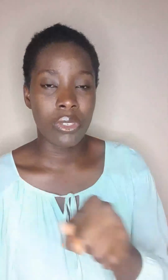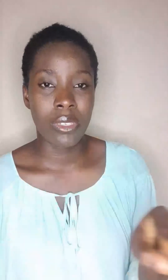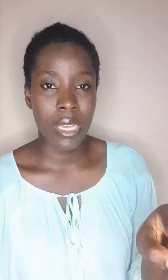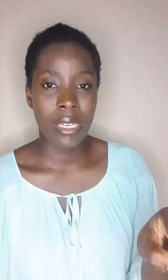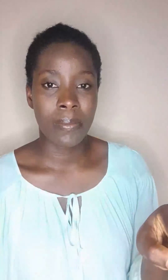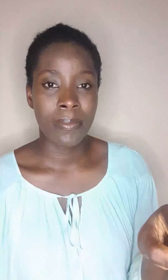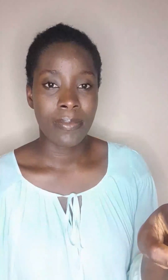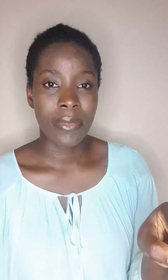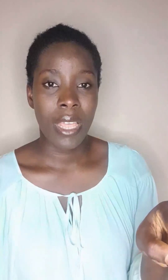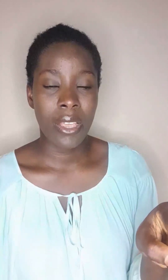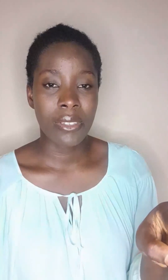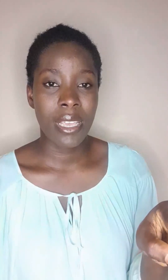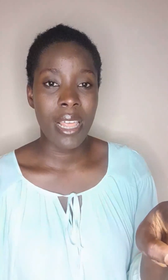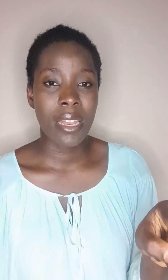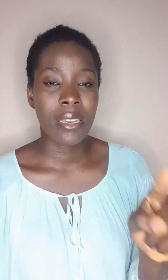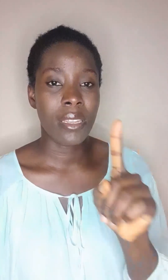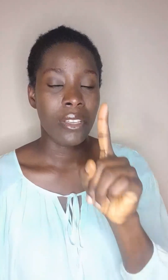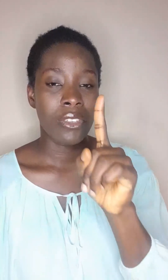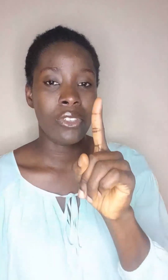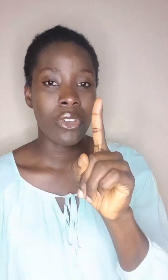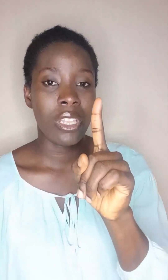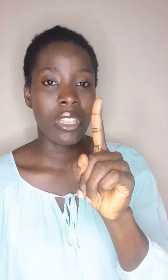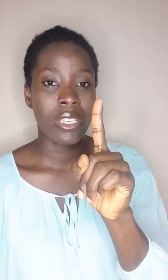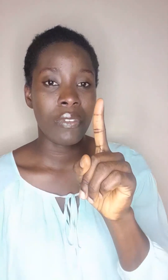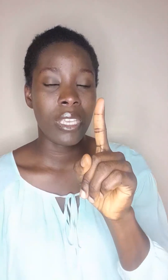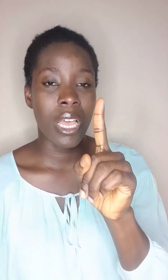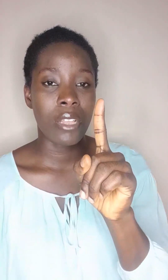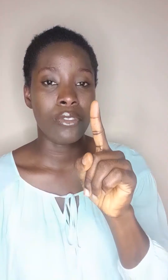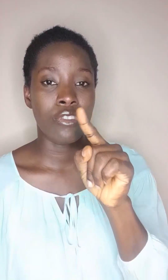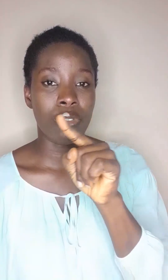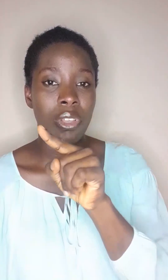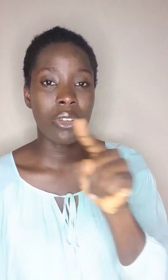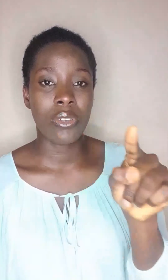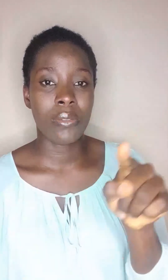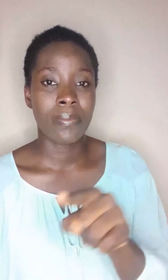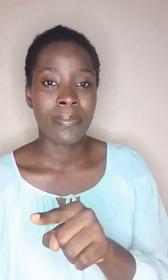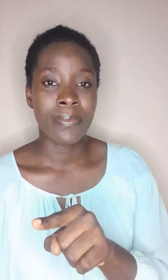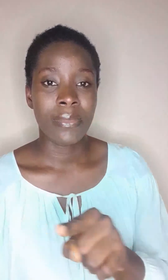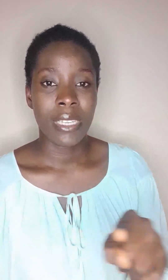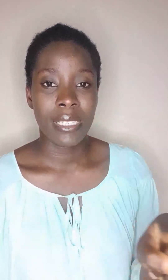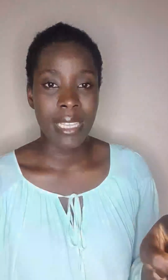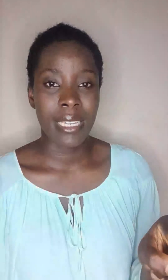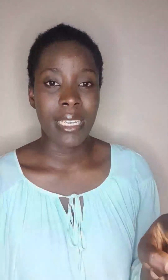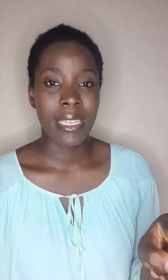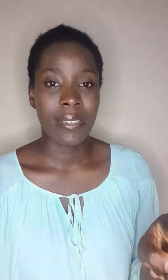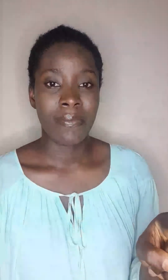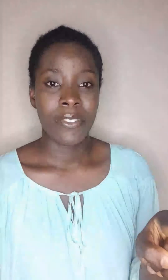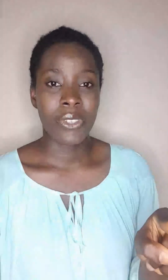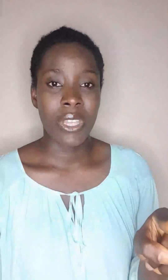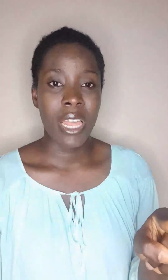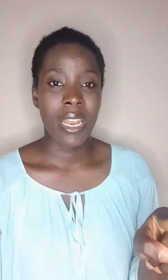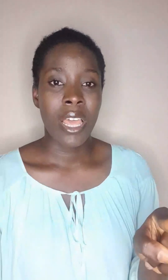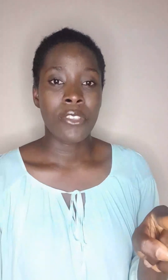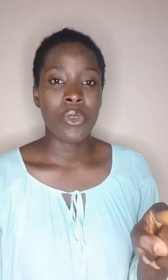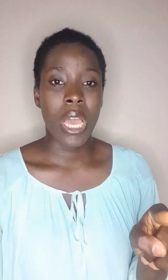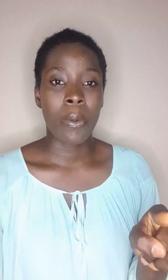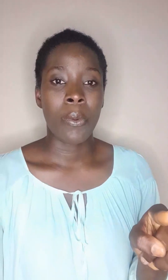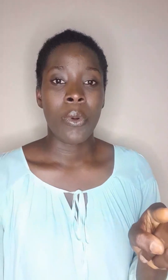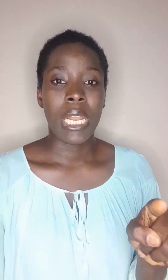Z. Can you see that? Use your index finger to draw the Z. You see that? So now, let's